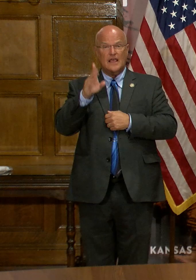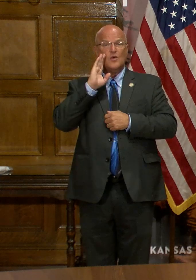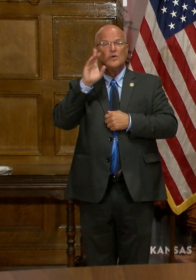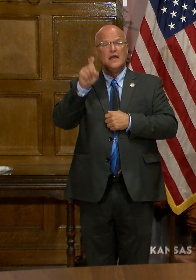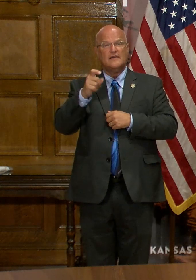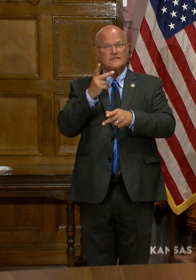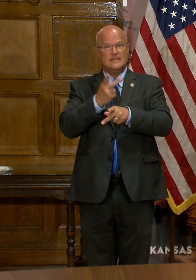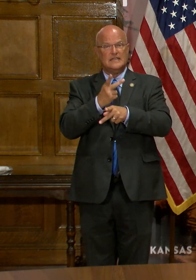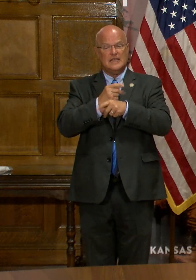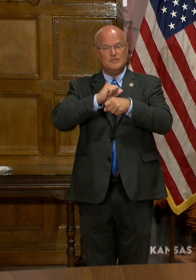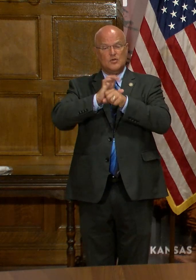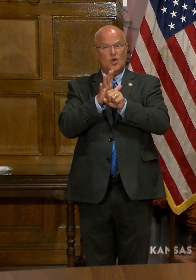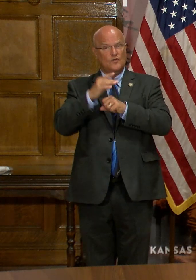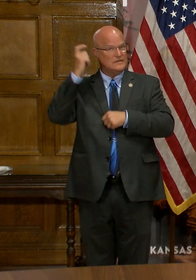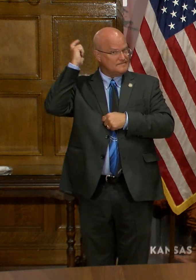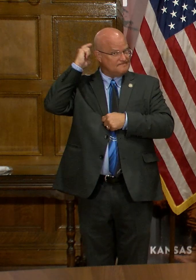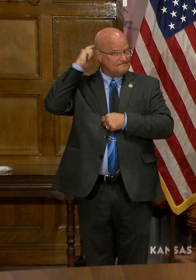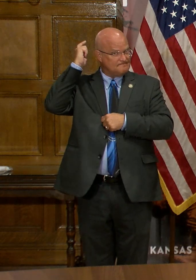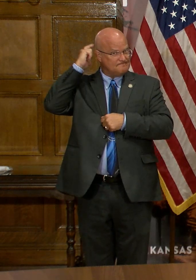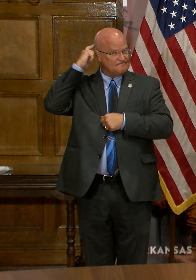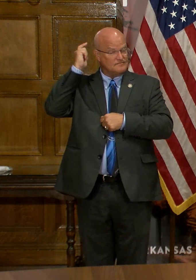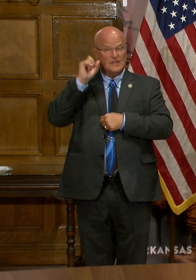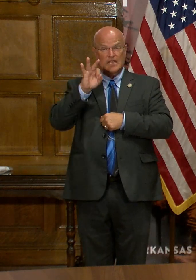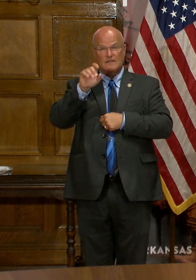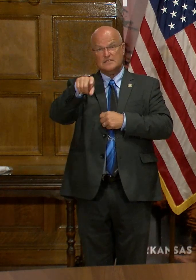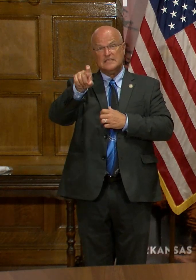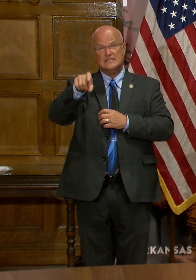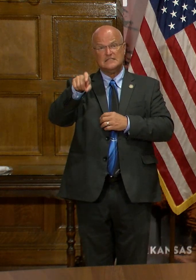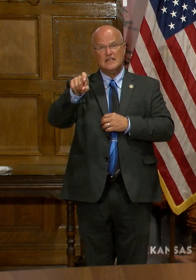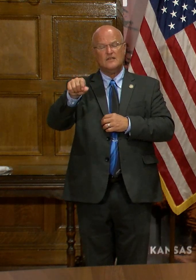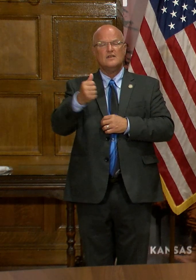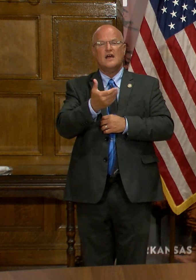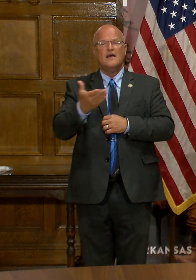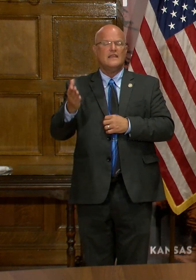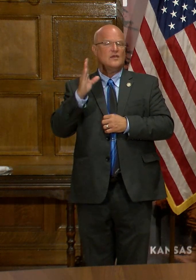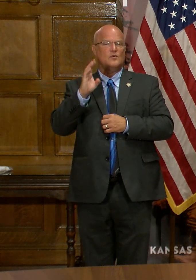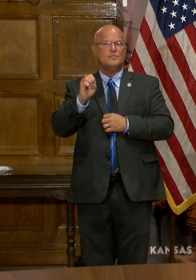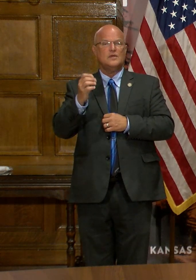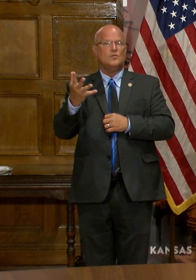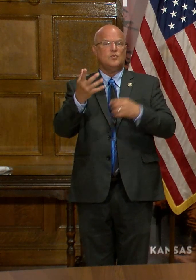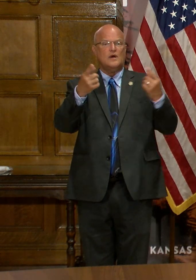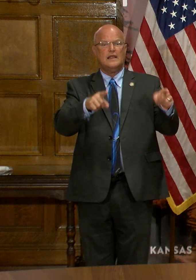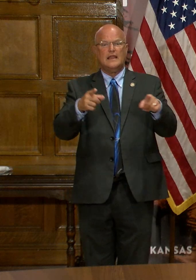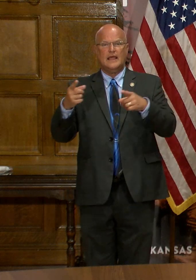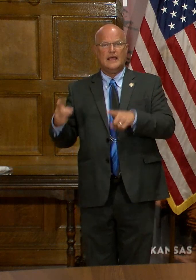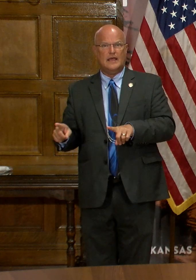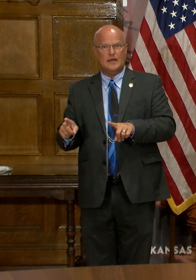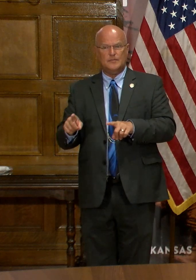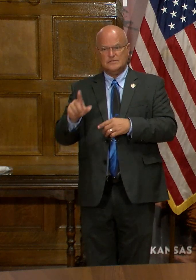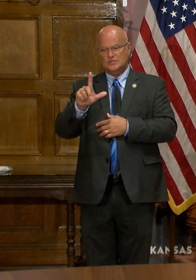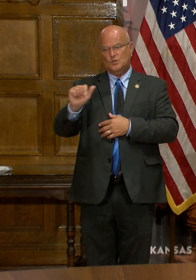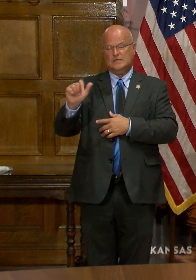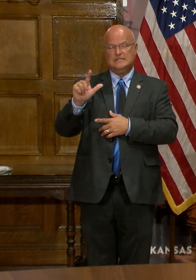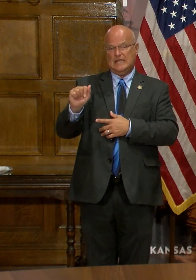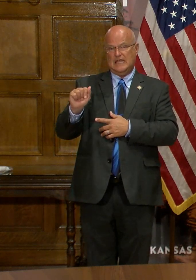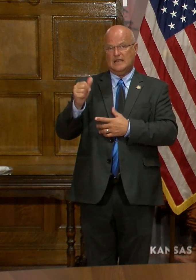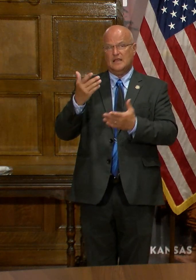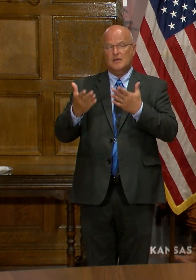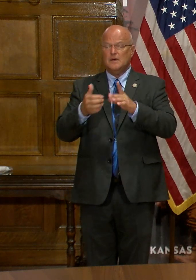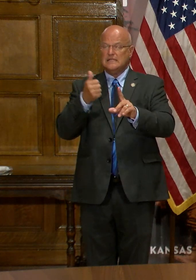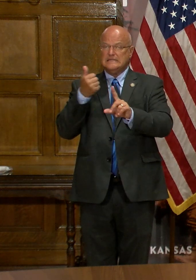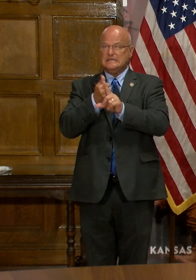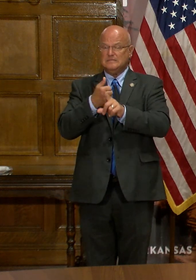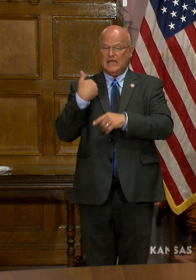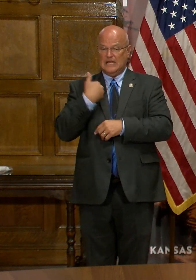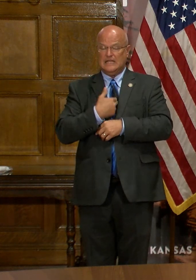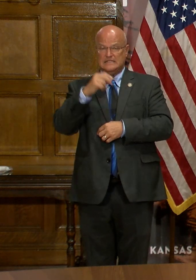have to keep COVID in mind if that is necessary. The other thing would be what happens in Louisiana that might impact